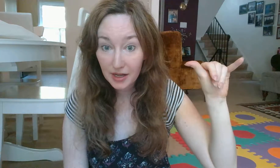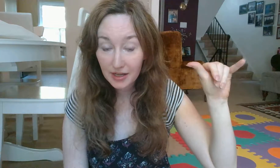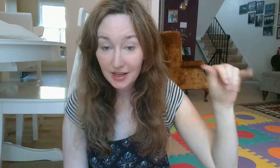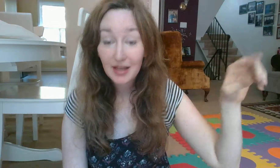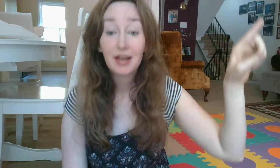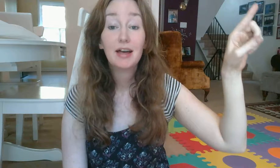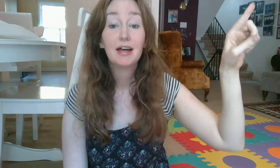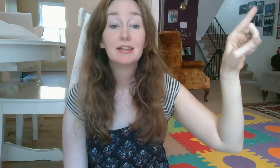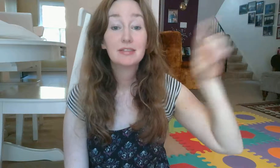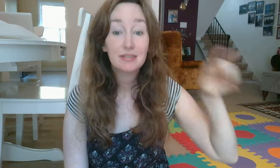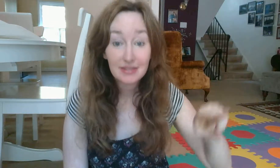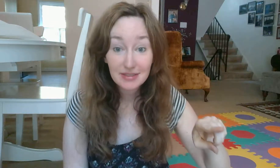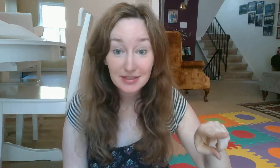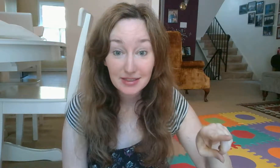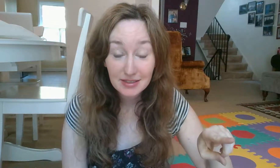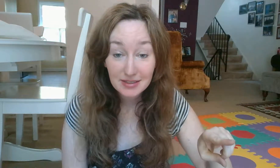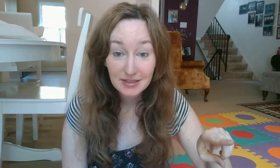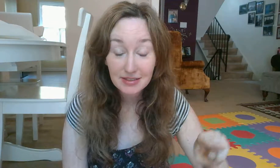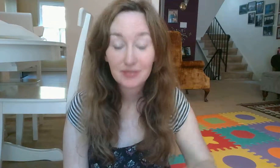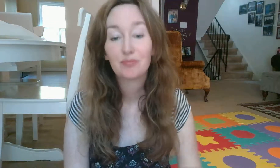Y, Z.